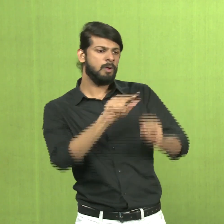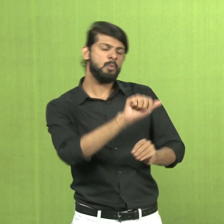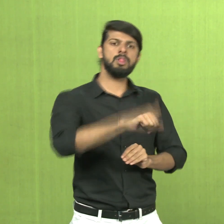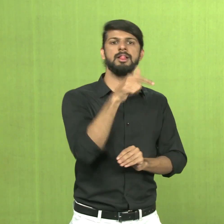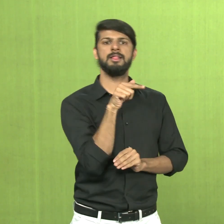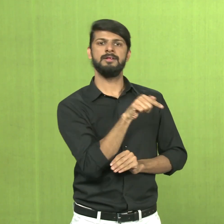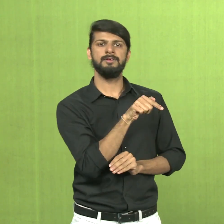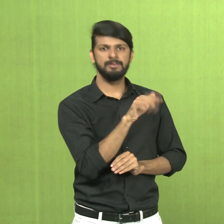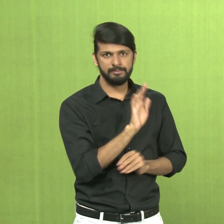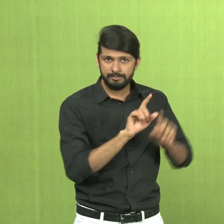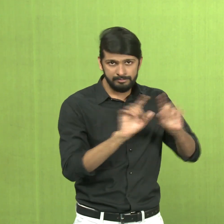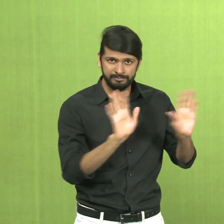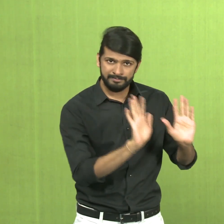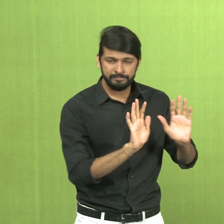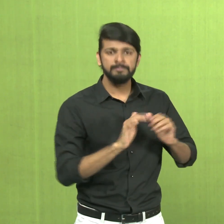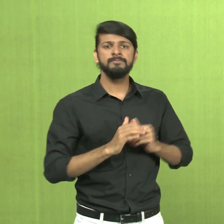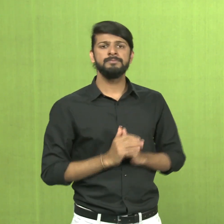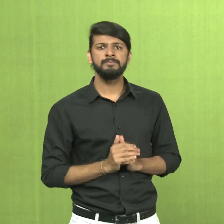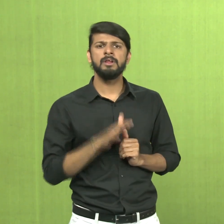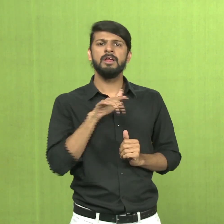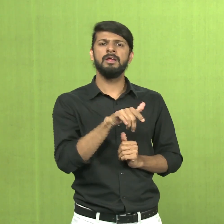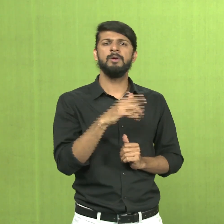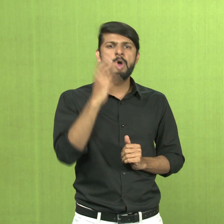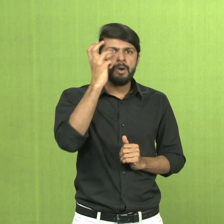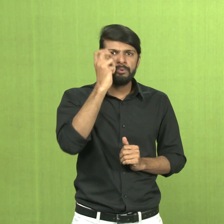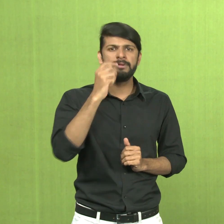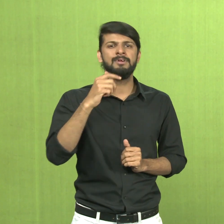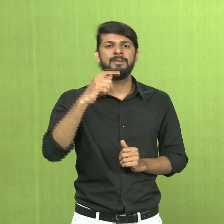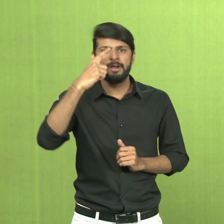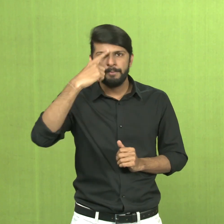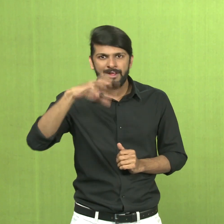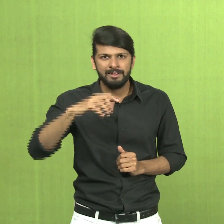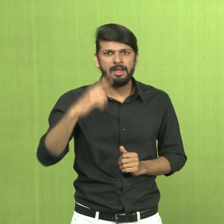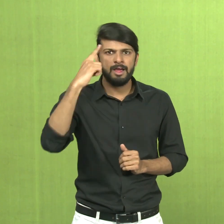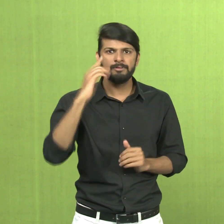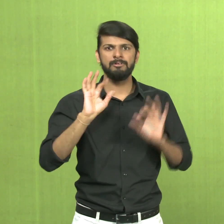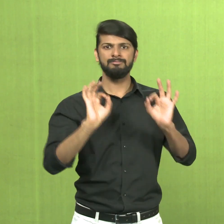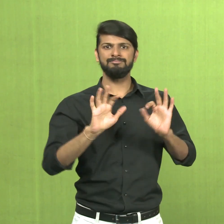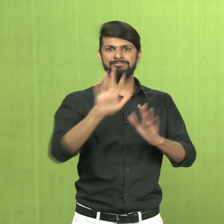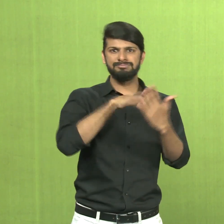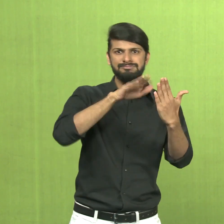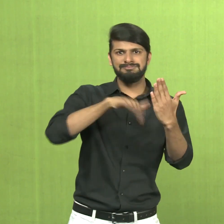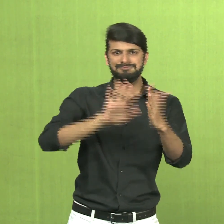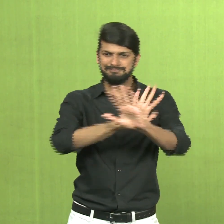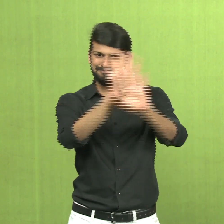used to make the secondary colors, which are orange, purple.